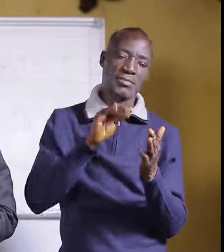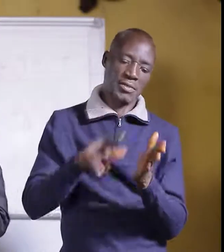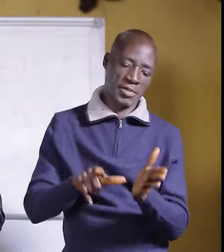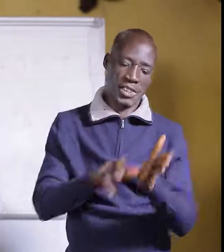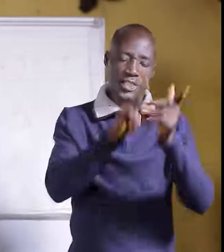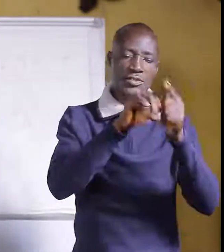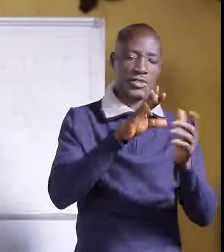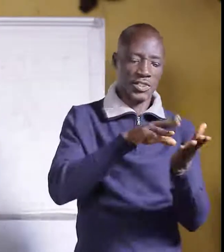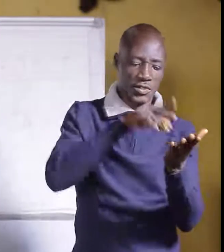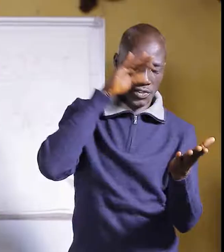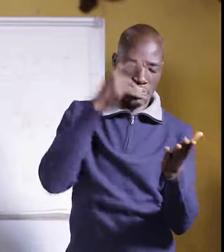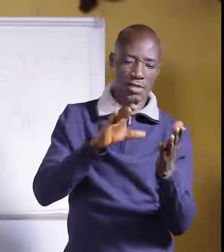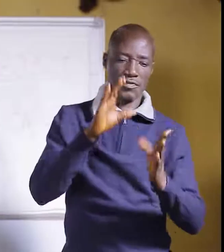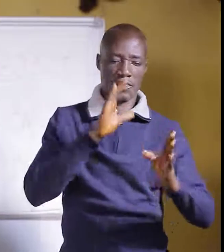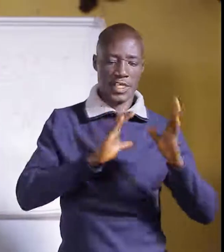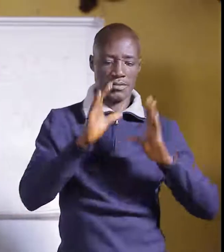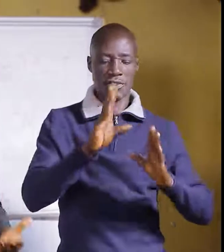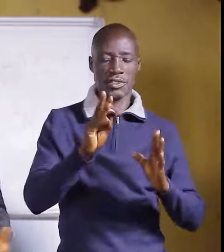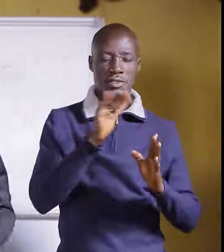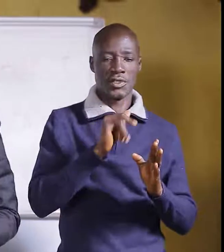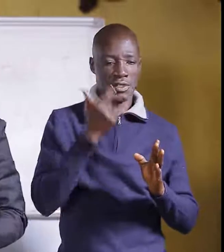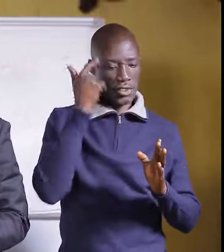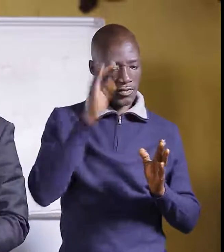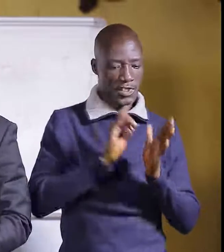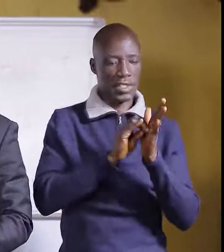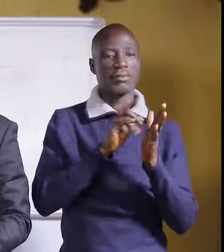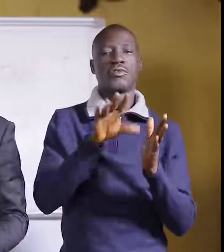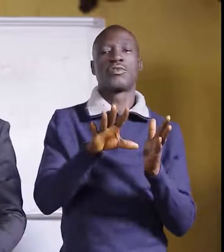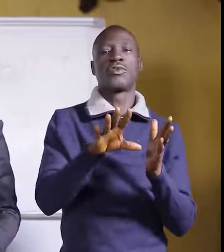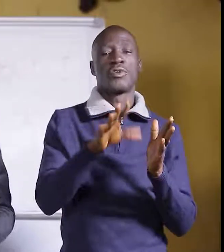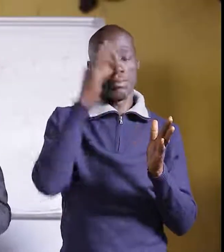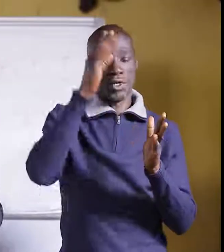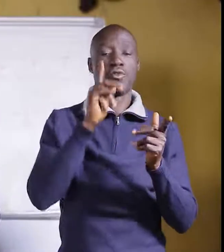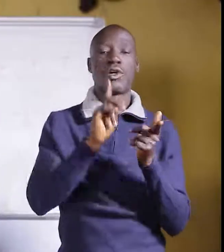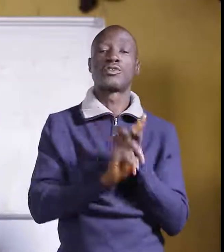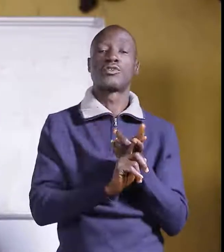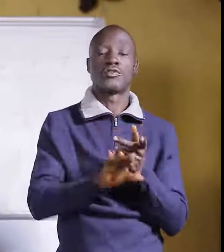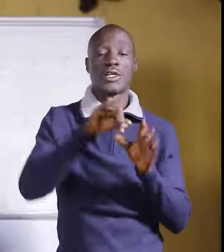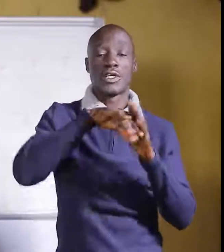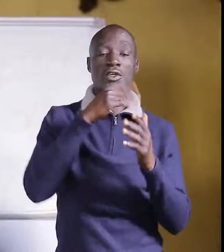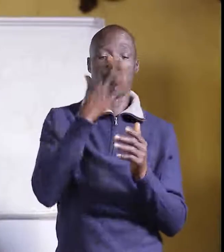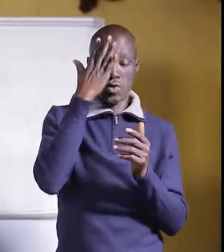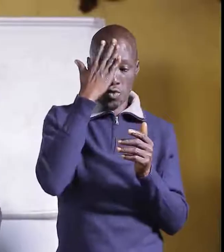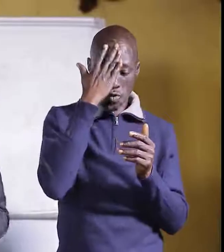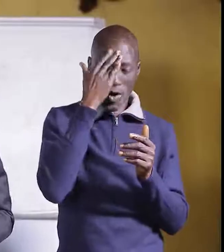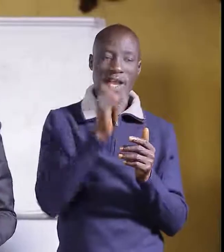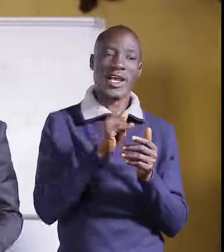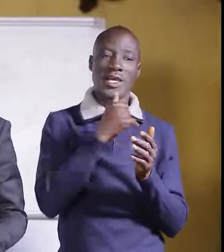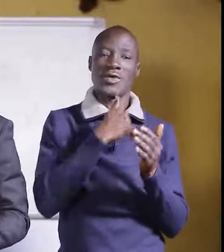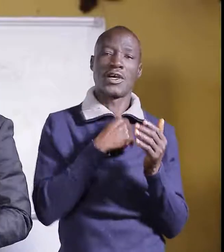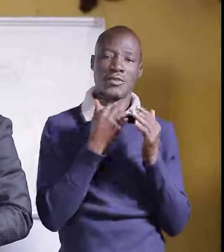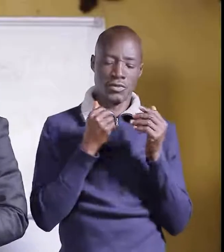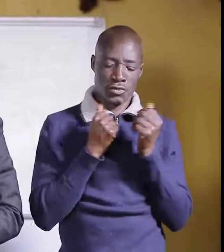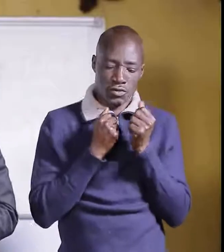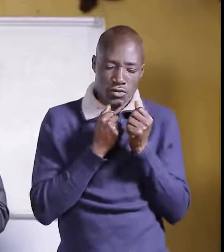of chemistry. For instance, man wants to find out why an air conditioner brings in cold breeze or